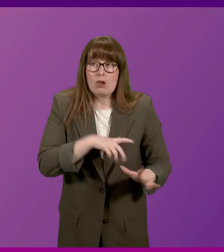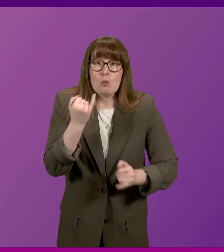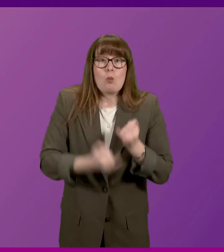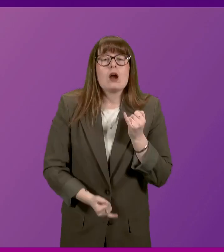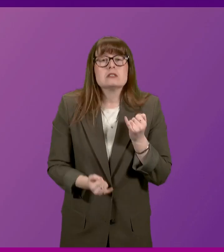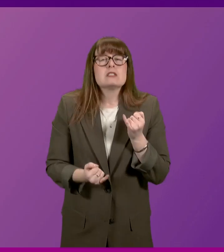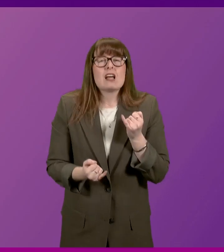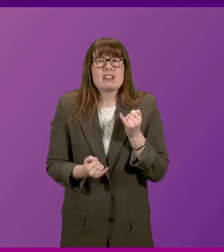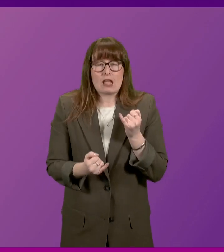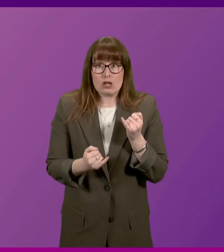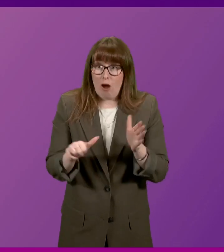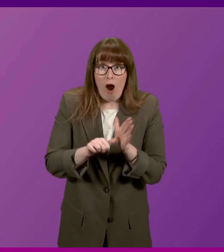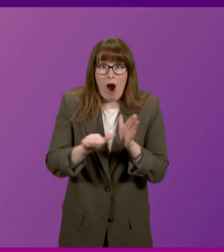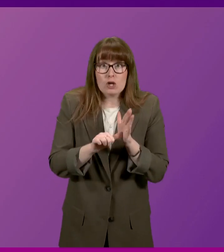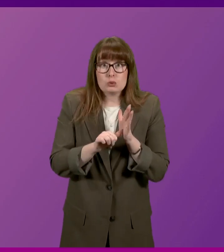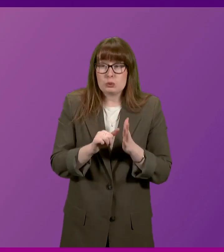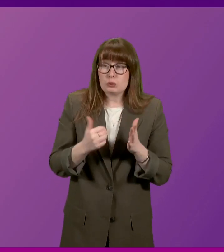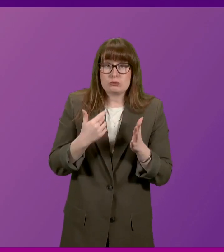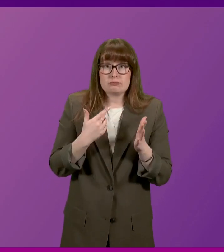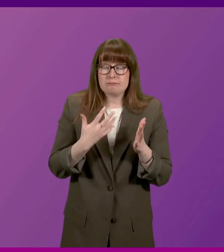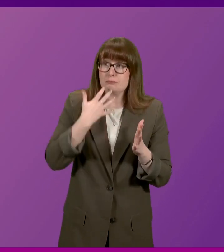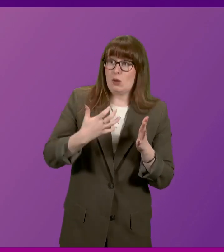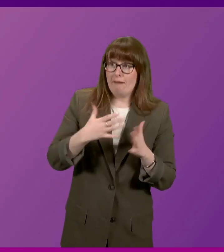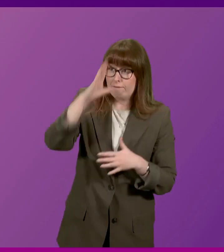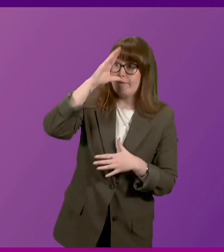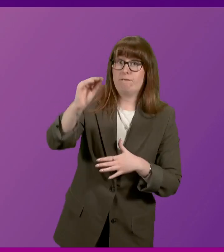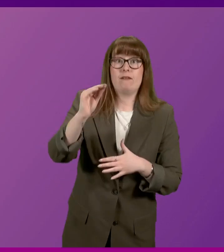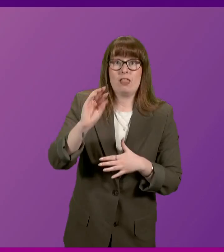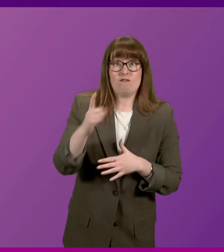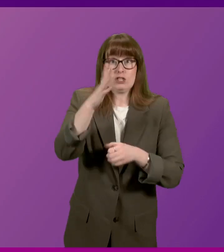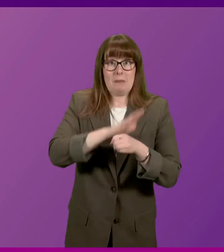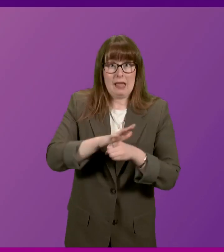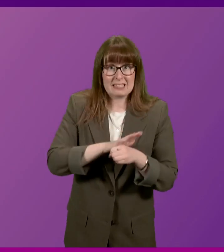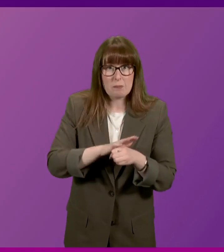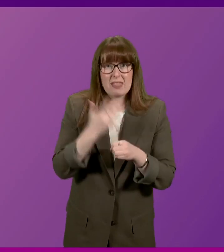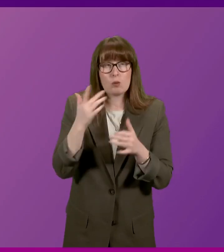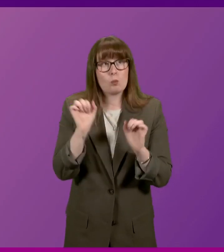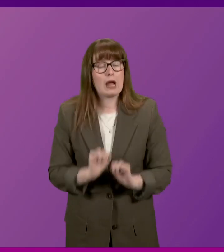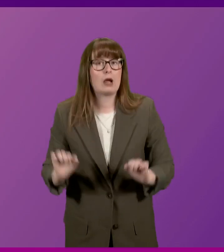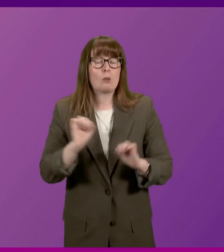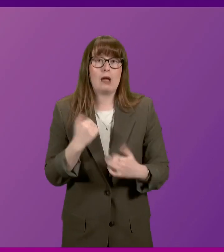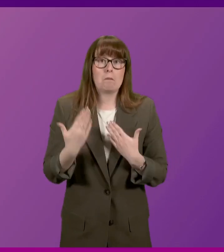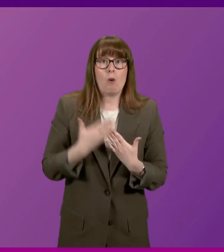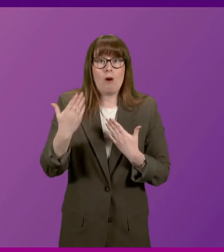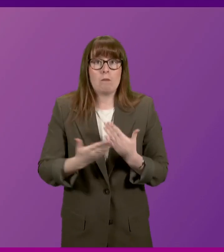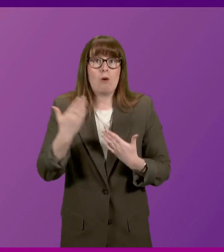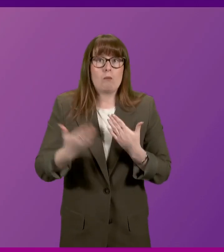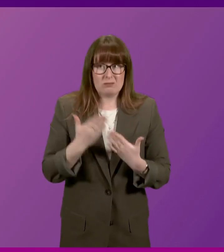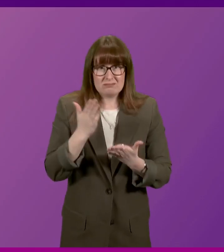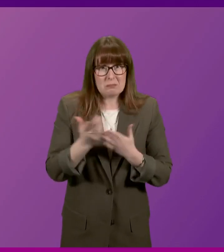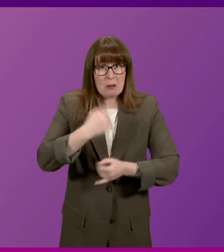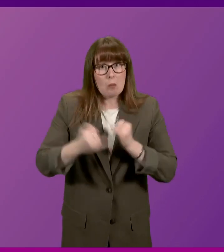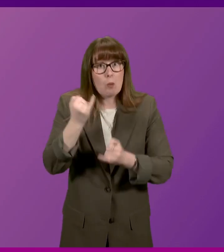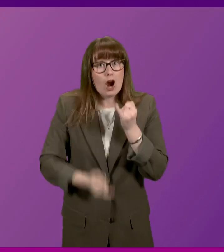hard enough to kind of pluck up the courage to go and report in the first place, and then to be sitting around waiting for an interpreter can actually exacerbate